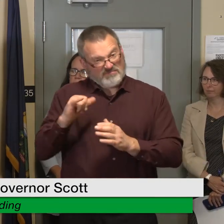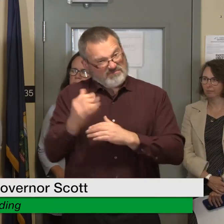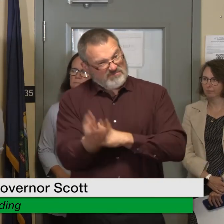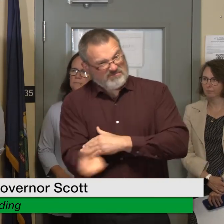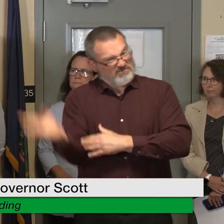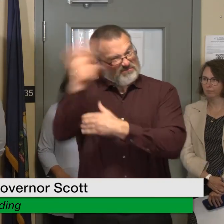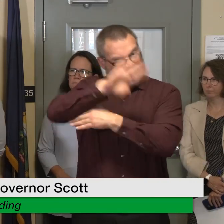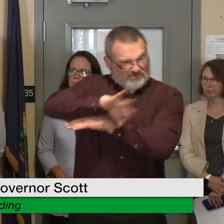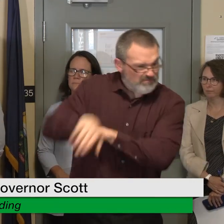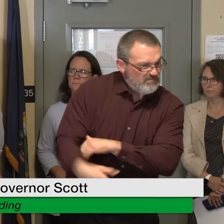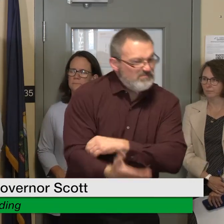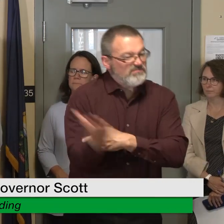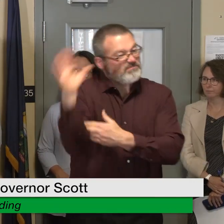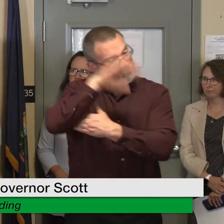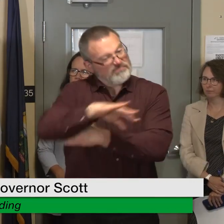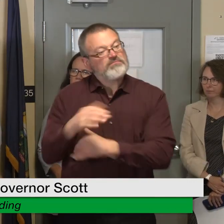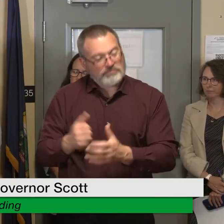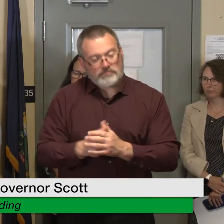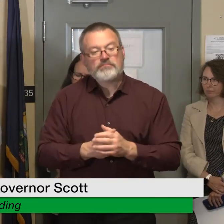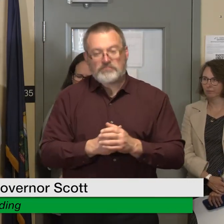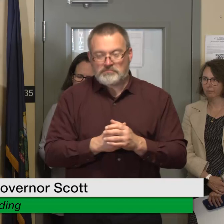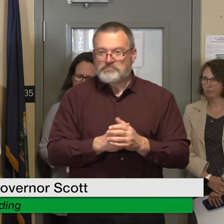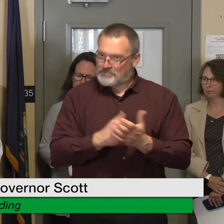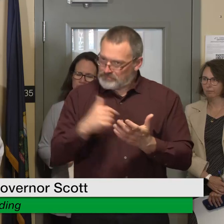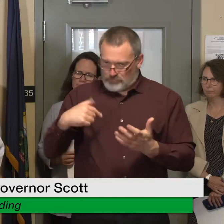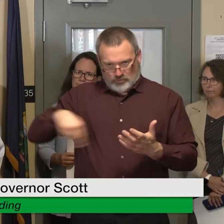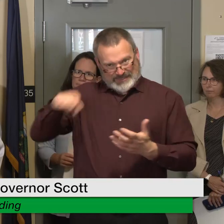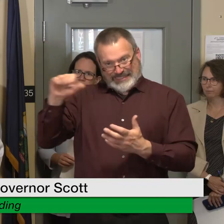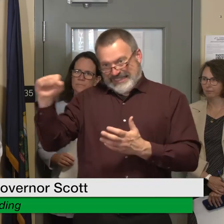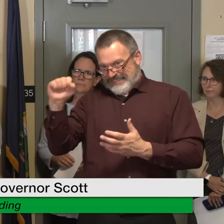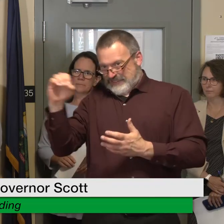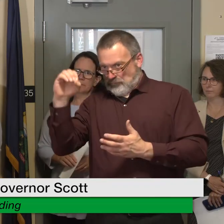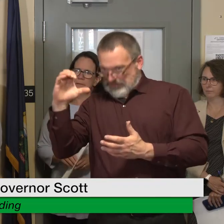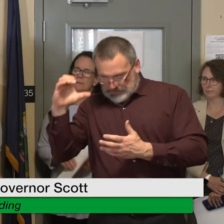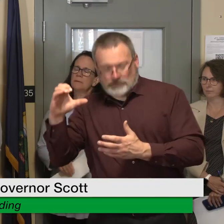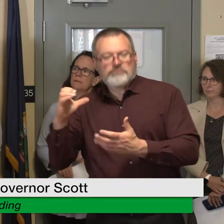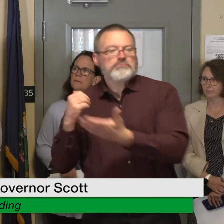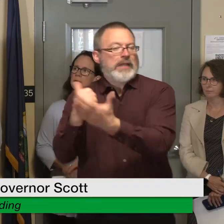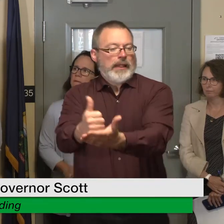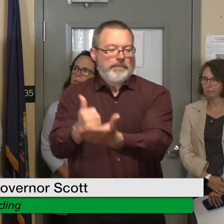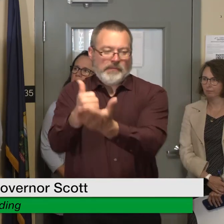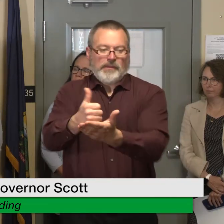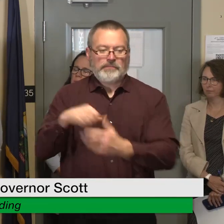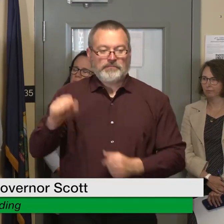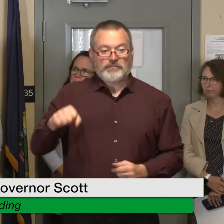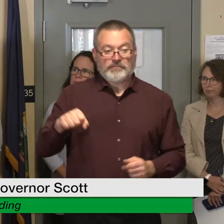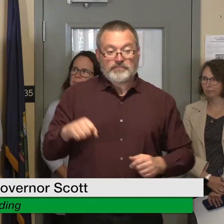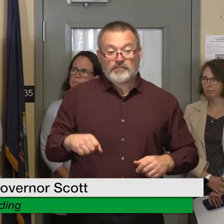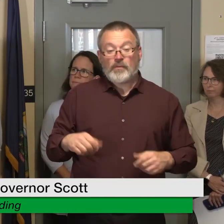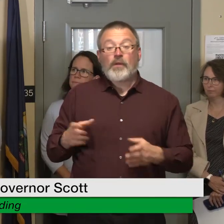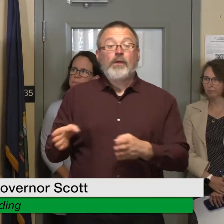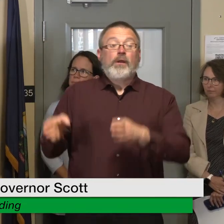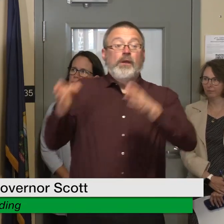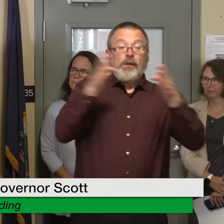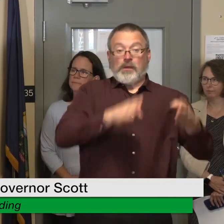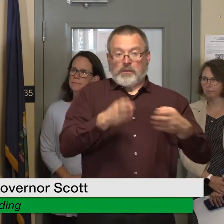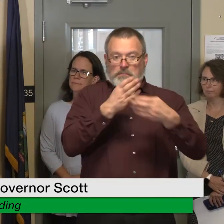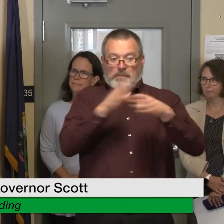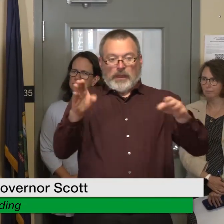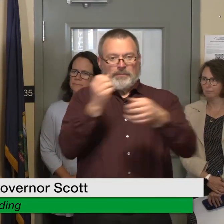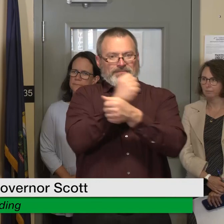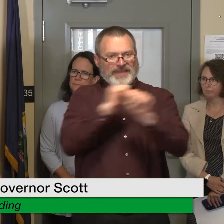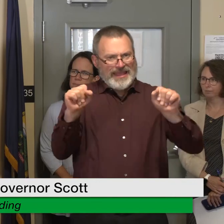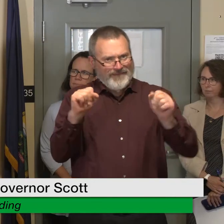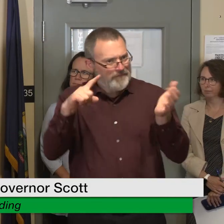assist. Our Department of Public Safety inspectors continue their efforts in hard-hit communities as well. To date,